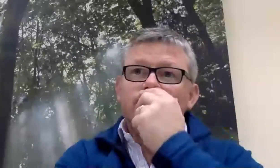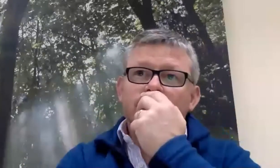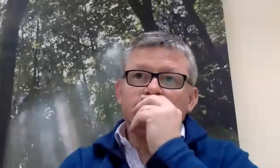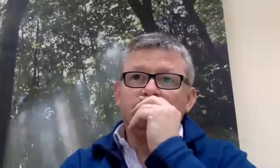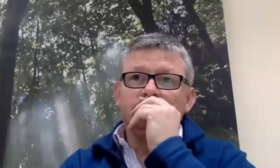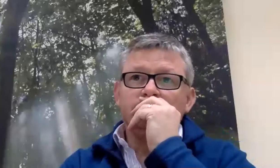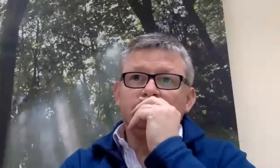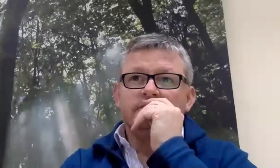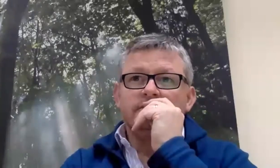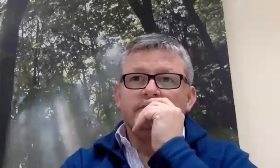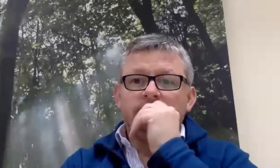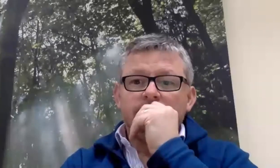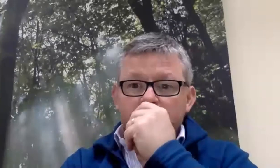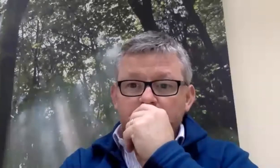to enable them to communicate with one another.